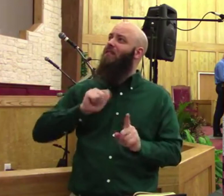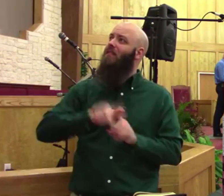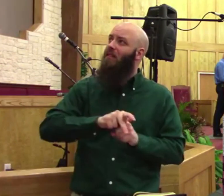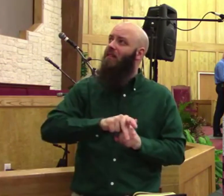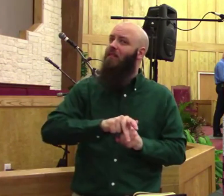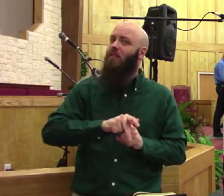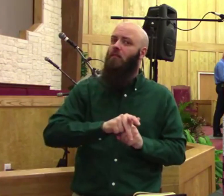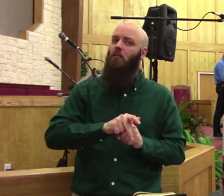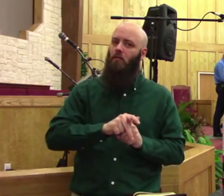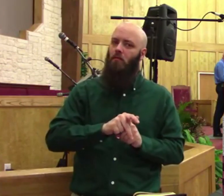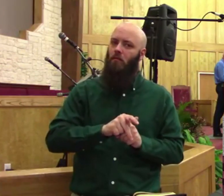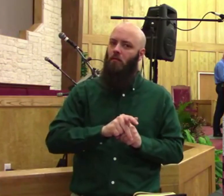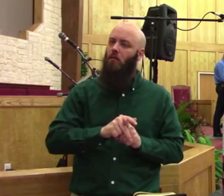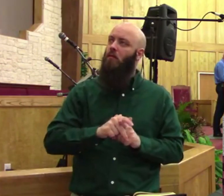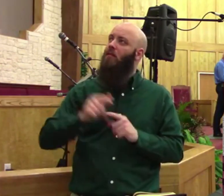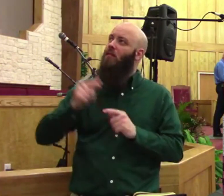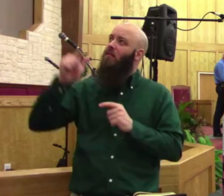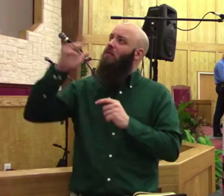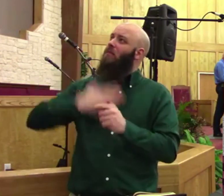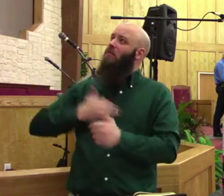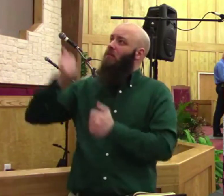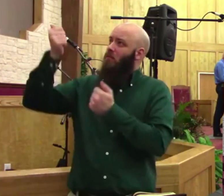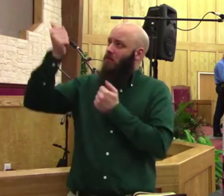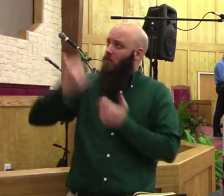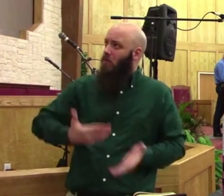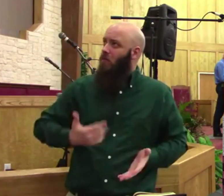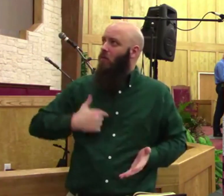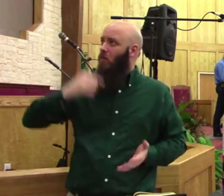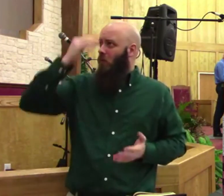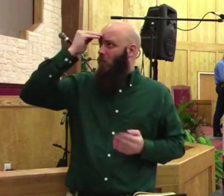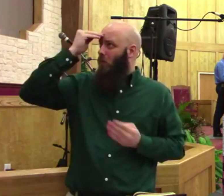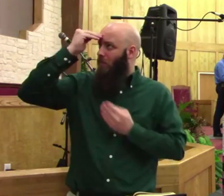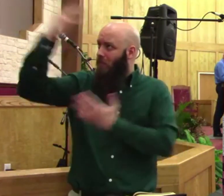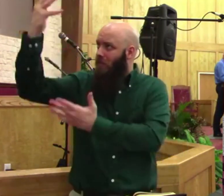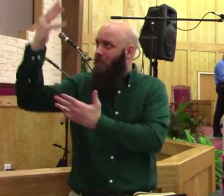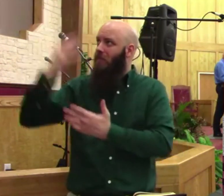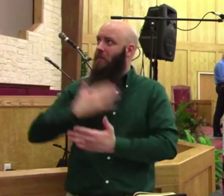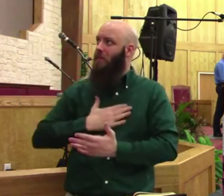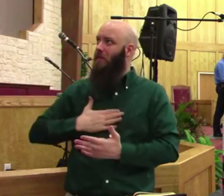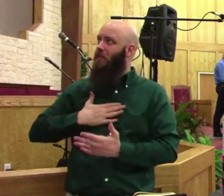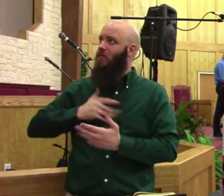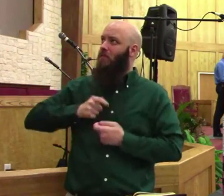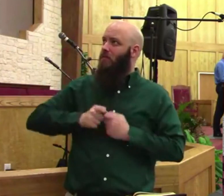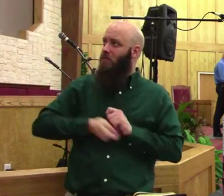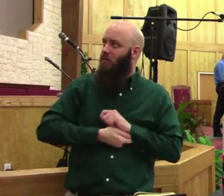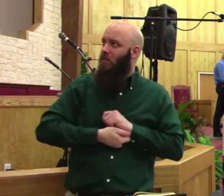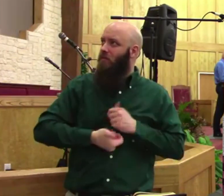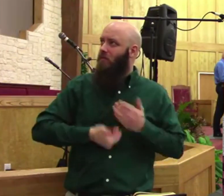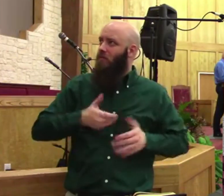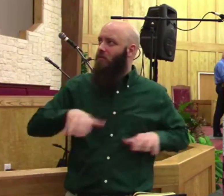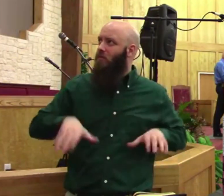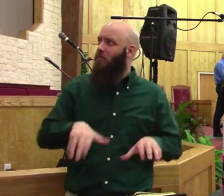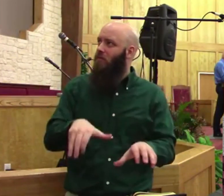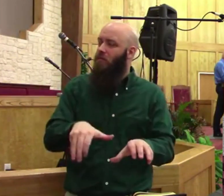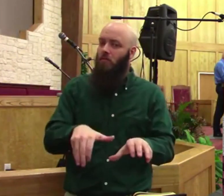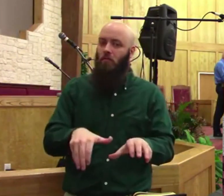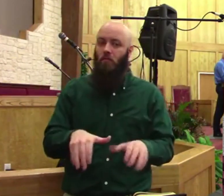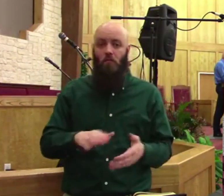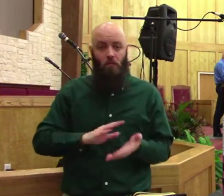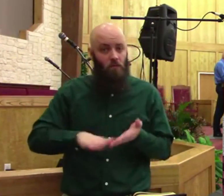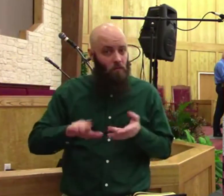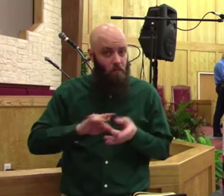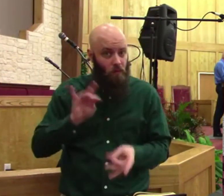and cause it to produce obedience and transform our lives. Without the Spirit, the Word